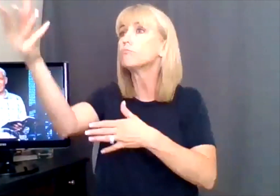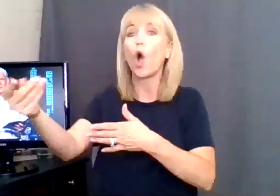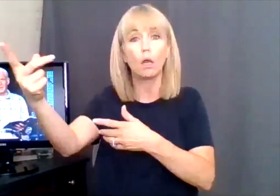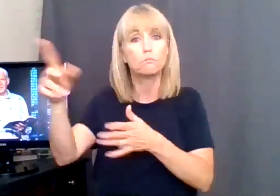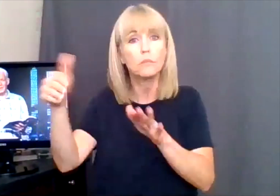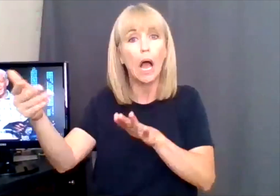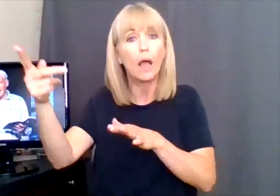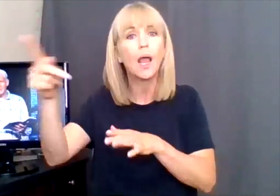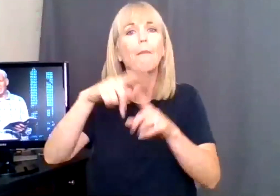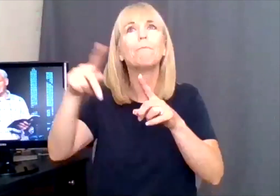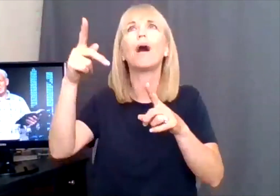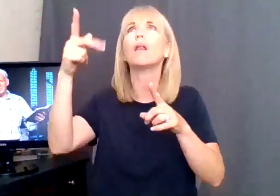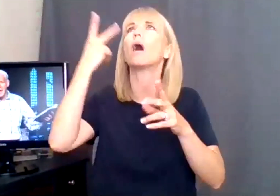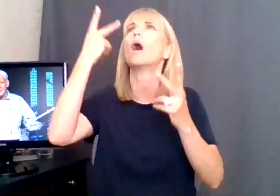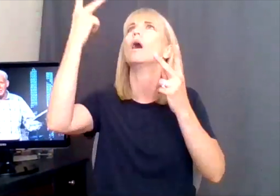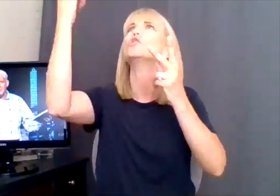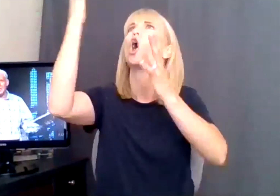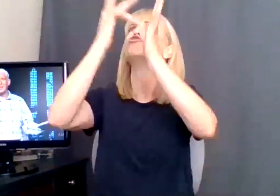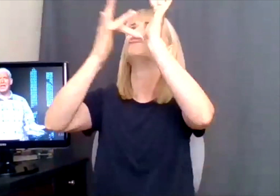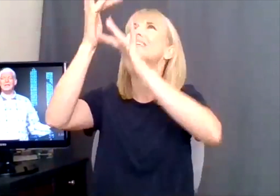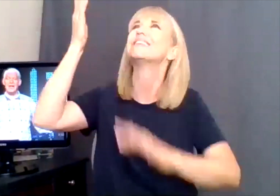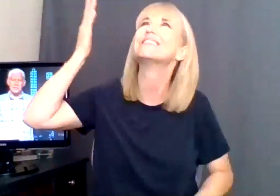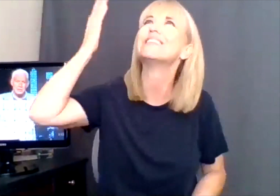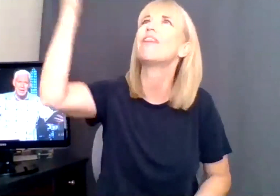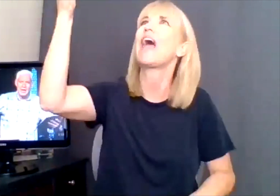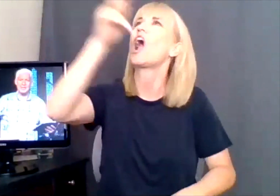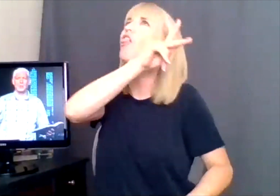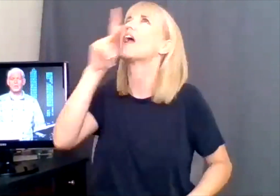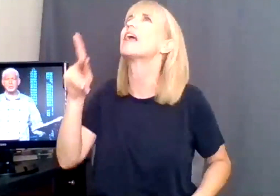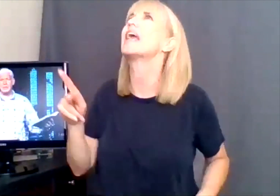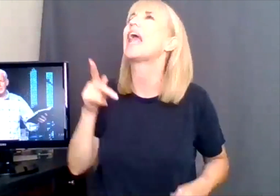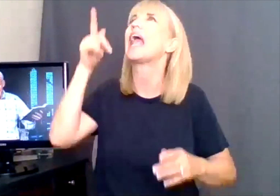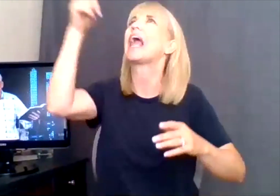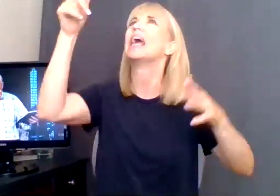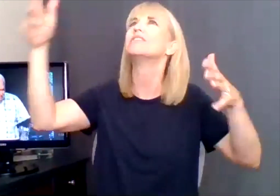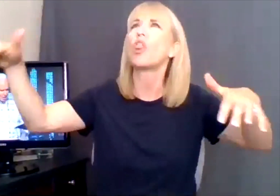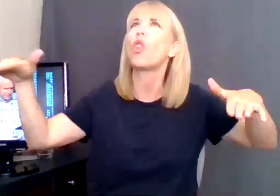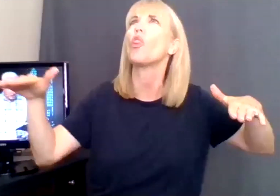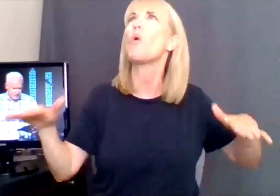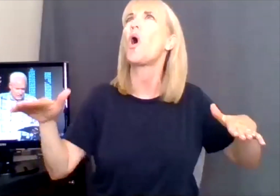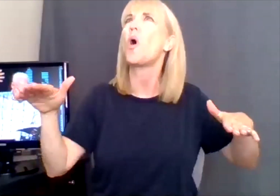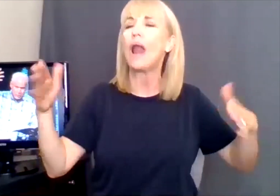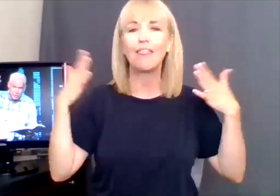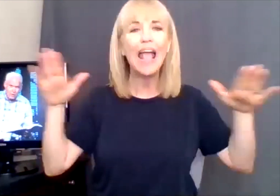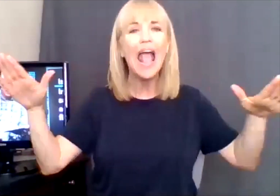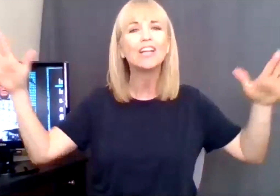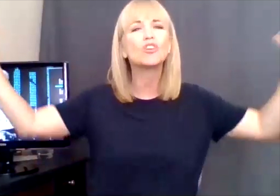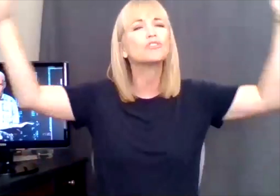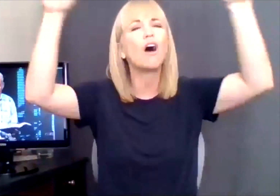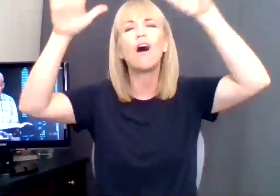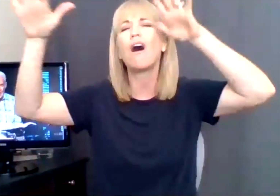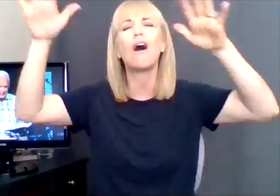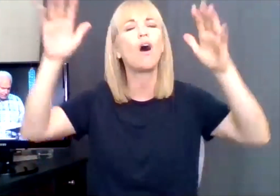throne. He was high and lifted up. It says his majesty was there. And the angels around, they're worshiping him. And in that moment when he sees the